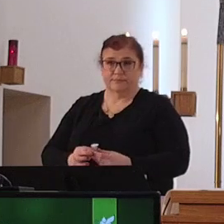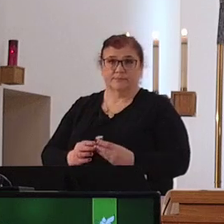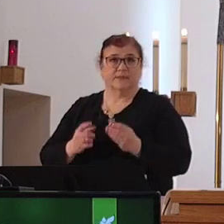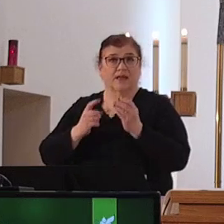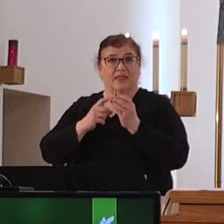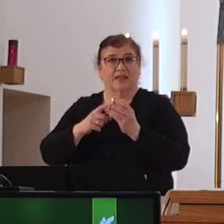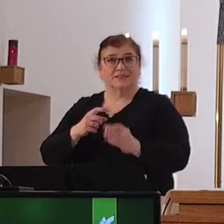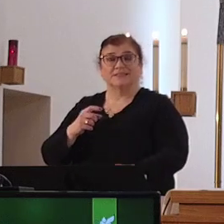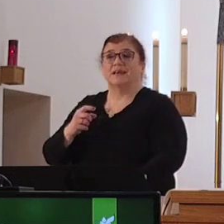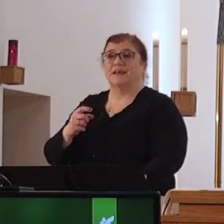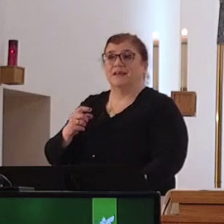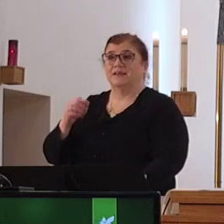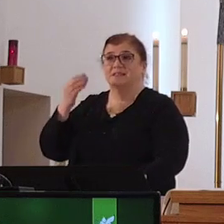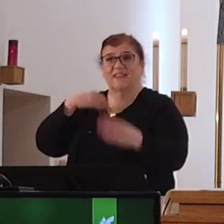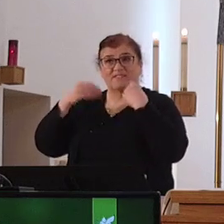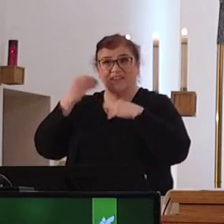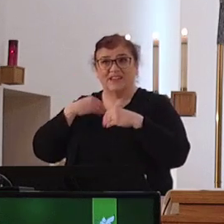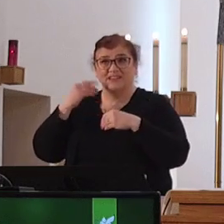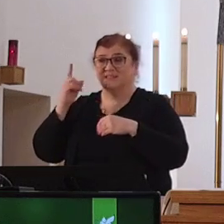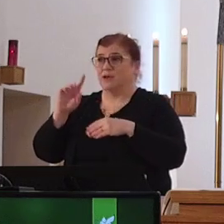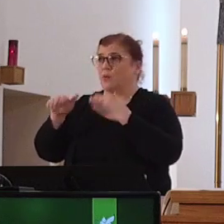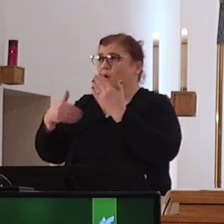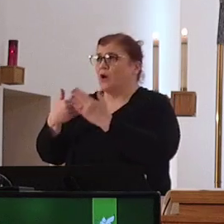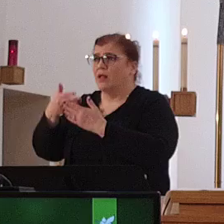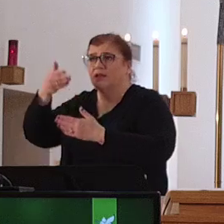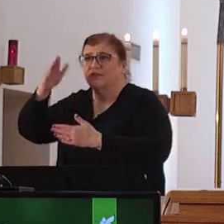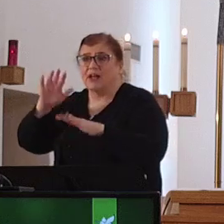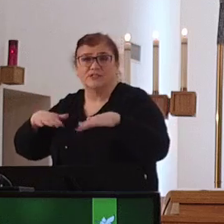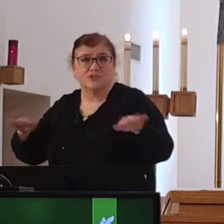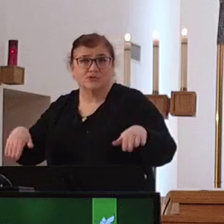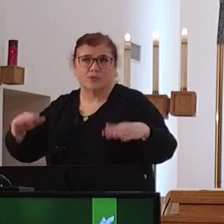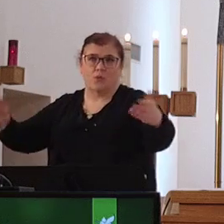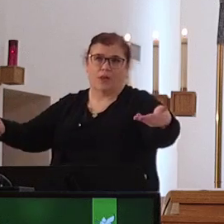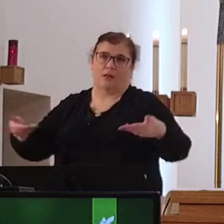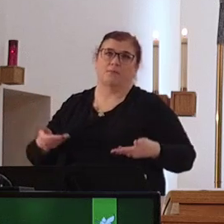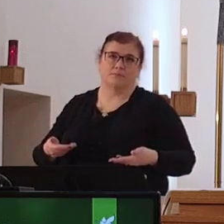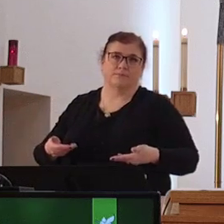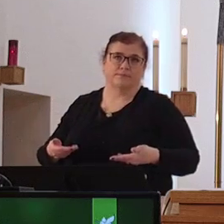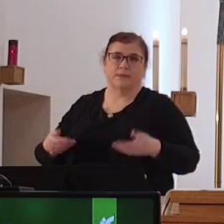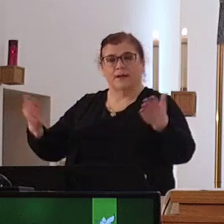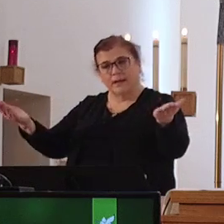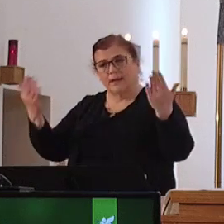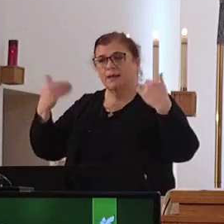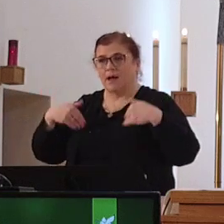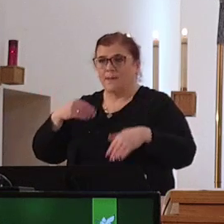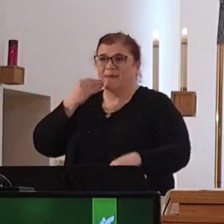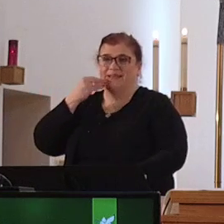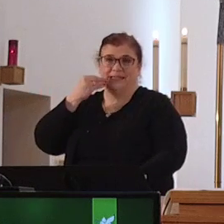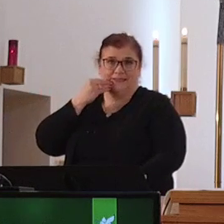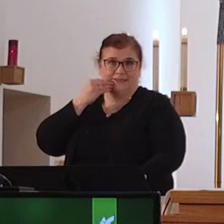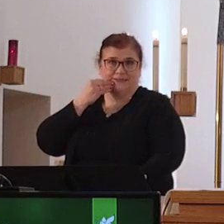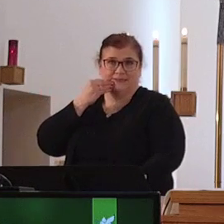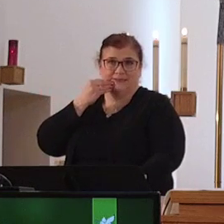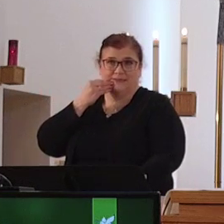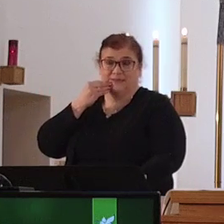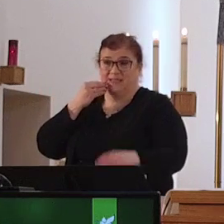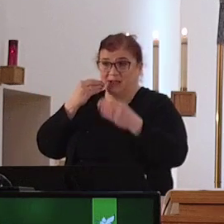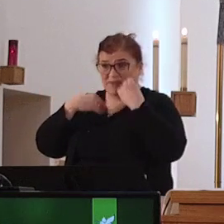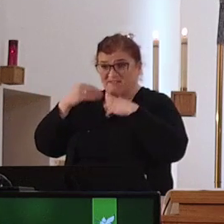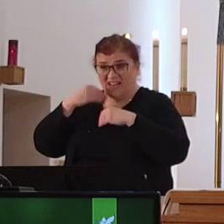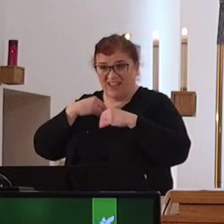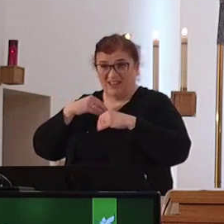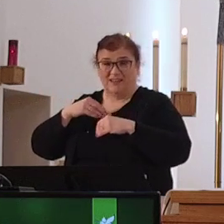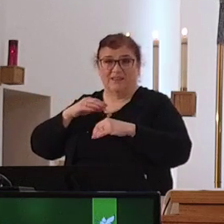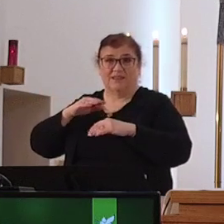This is the feast where all of God's children are welcome. Come and eat, be fed, and